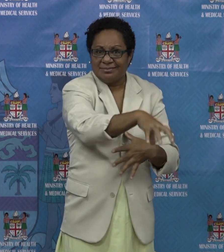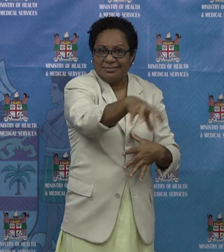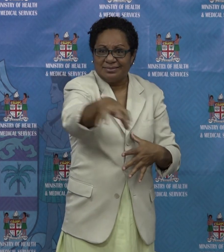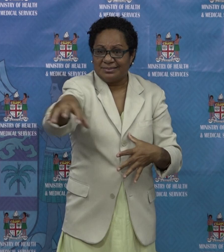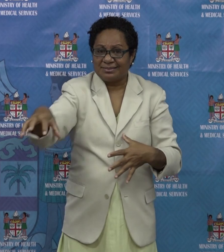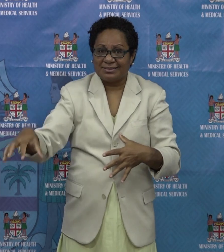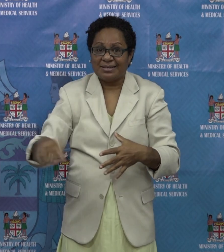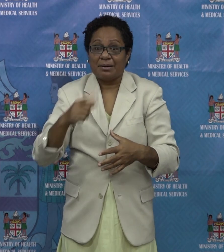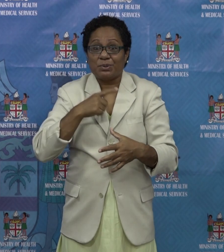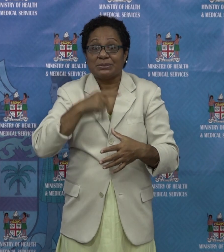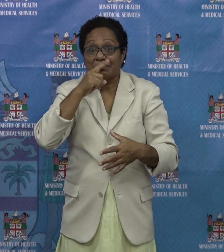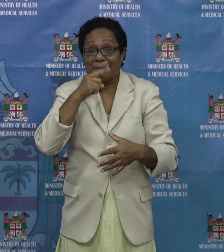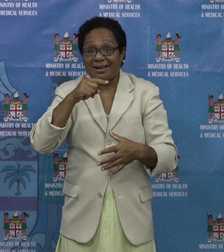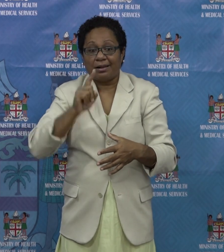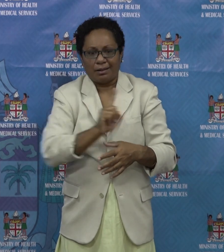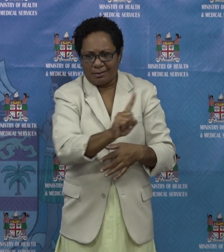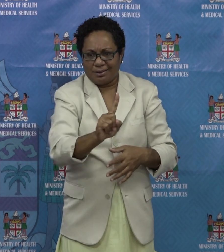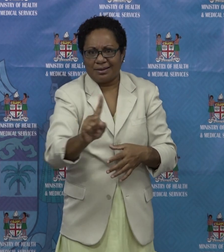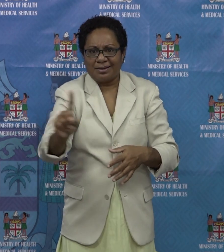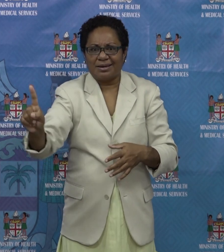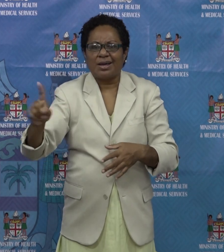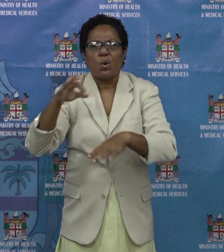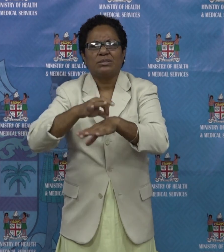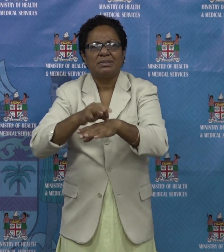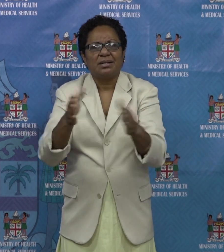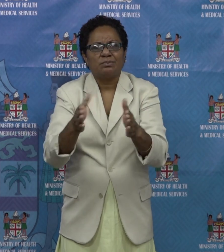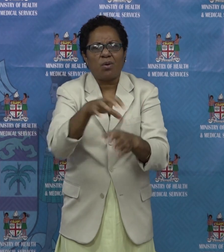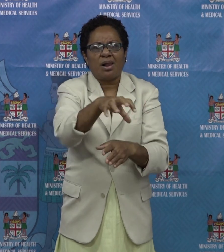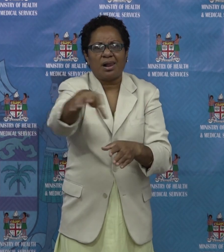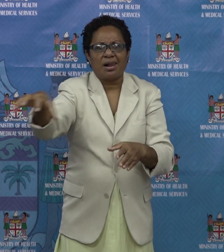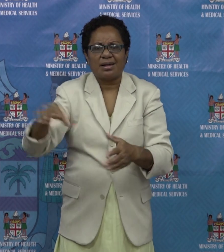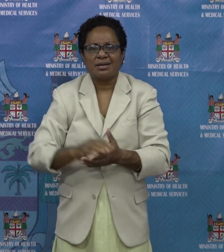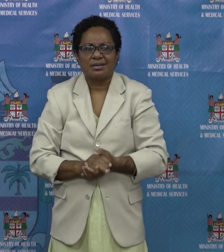patients are presenting themselves at the health centers?